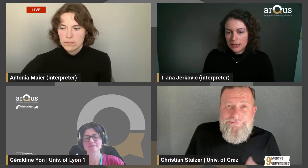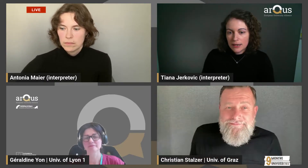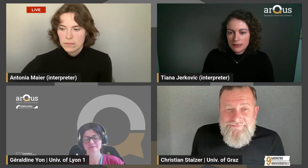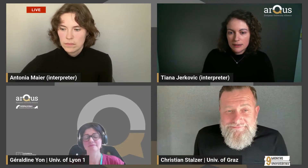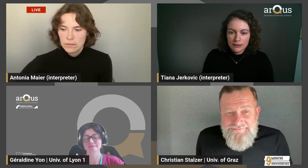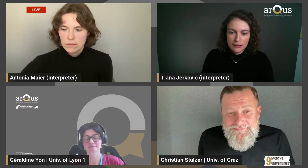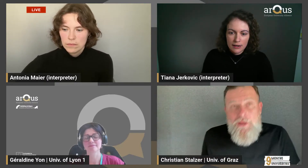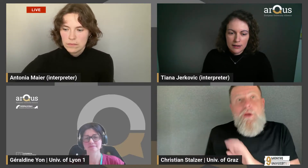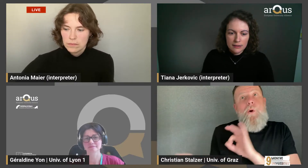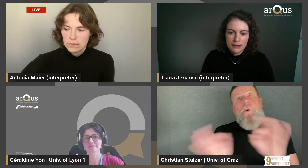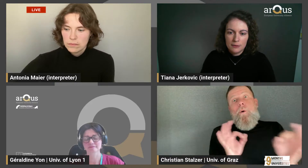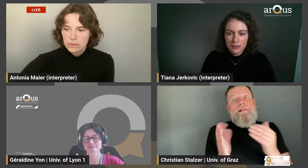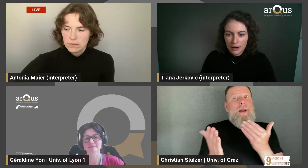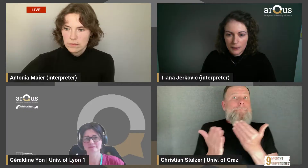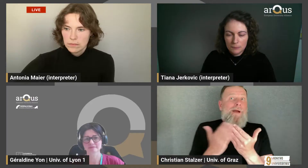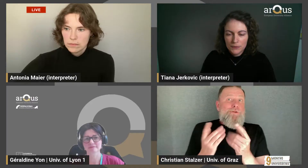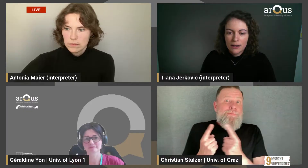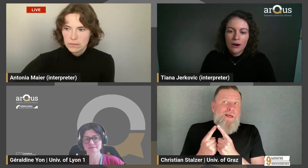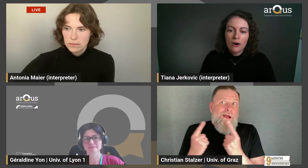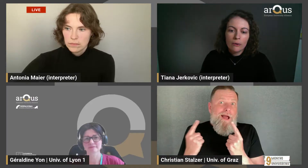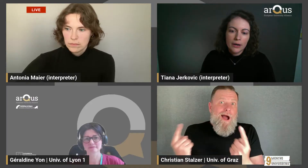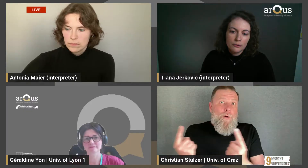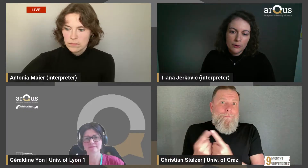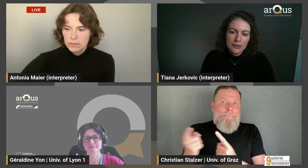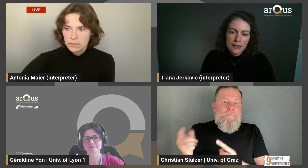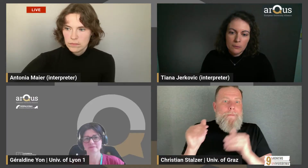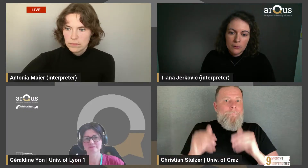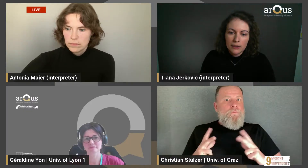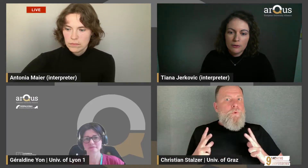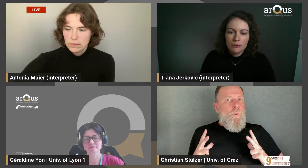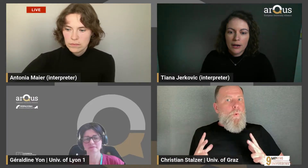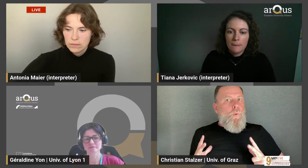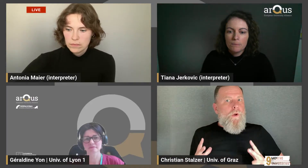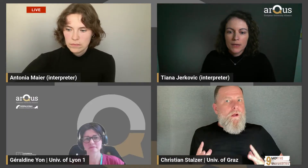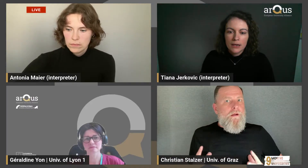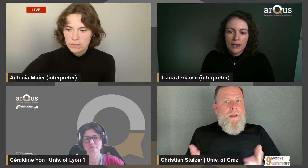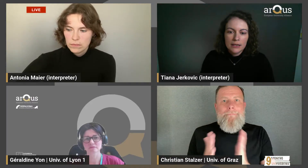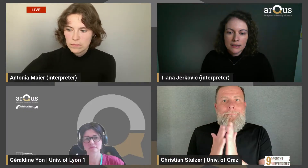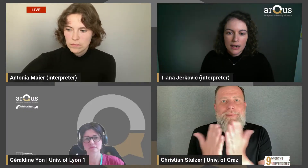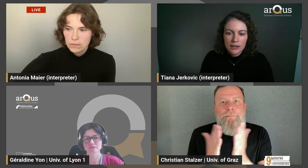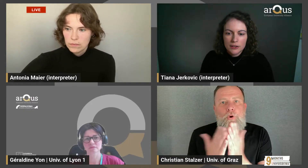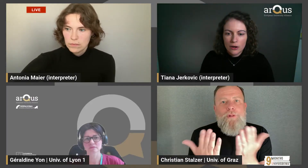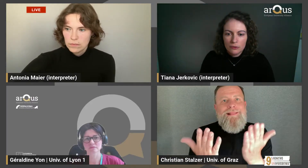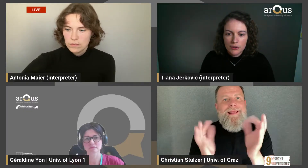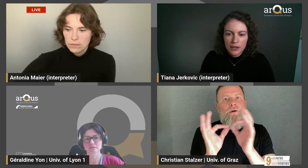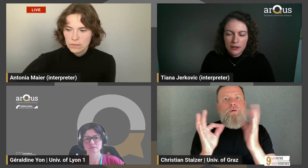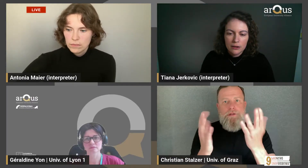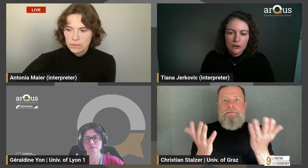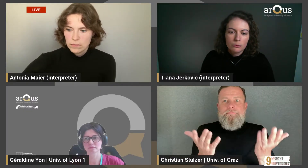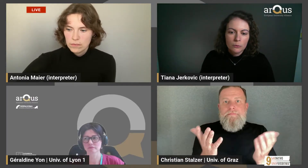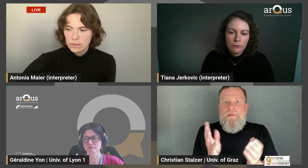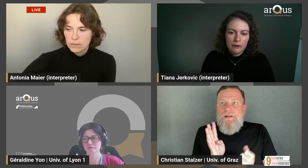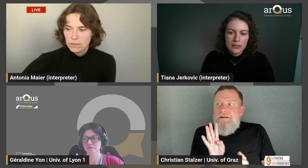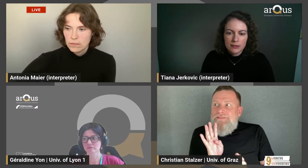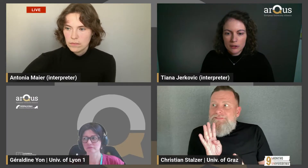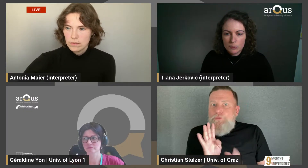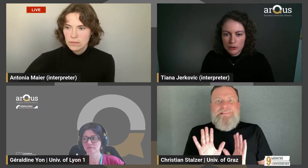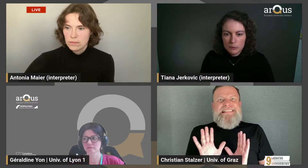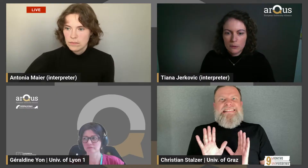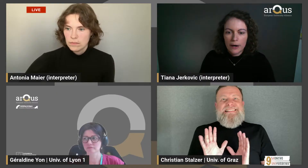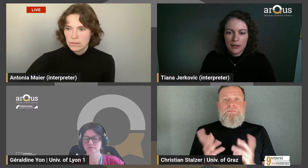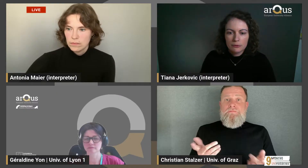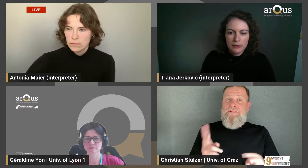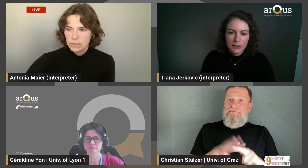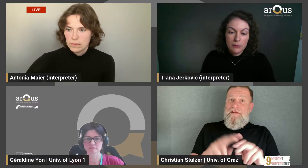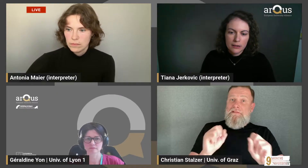be dancing and signing at the same time. Or, for example, if I'm inside of a room where it's supposed to